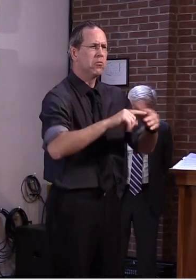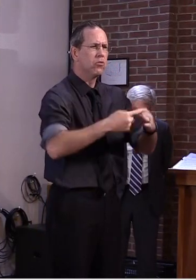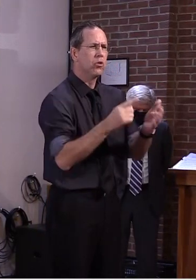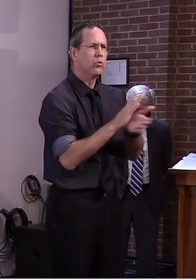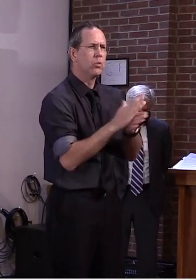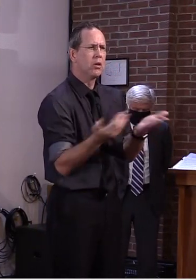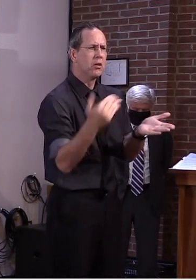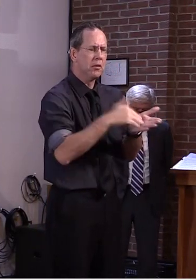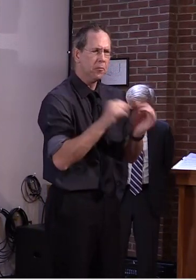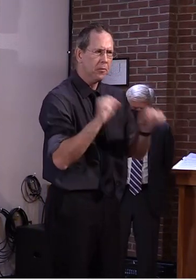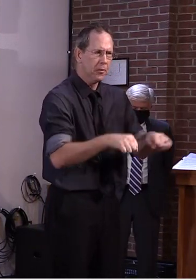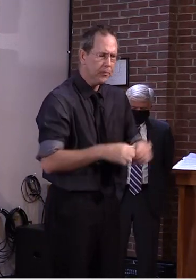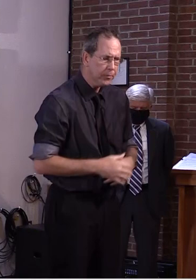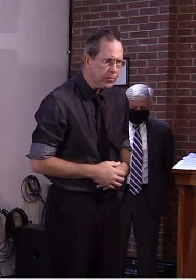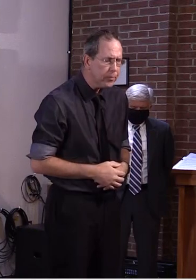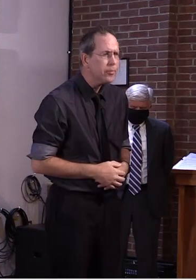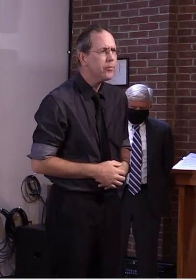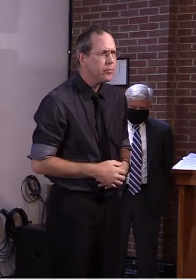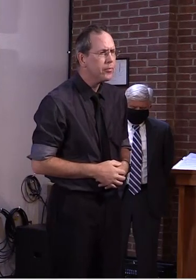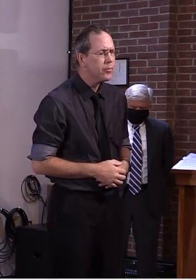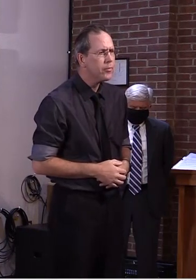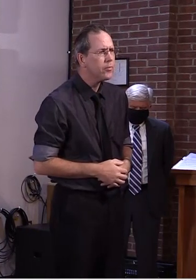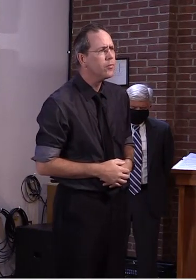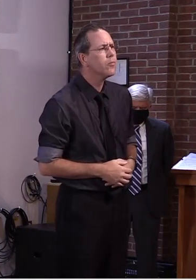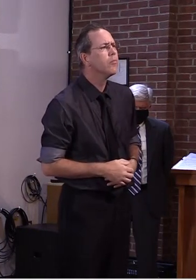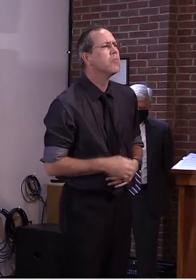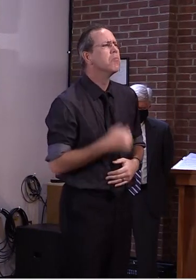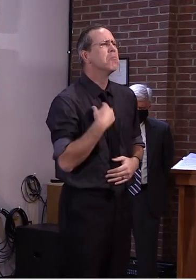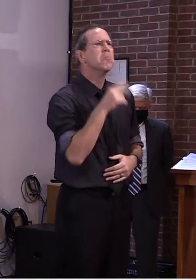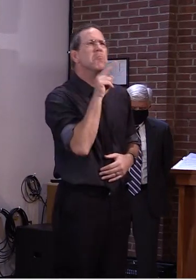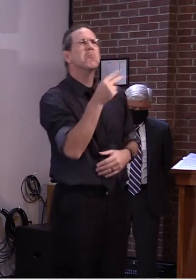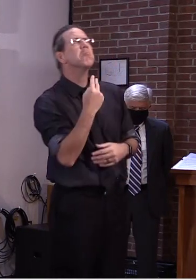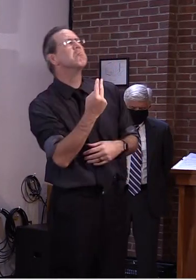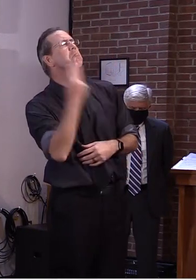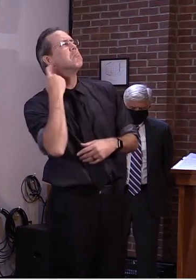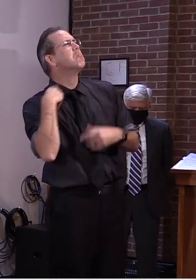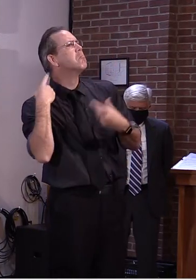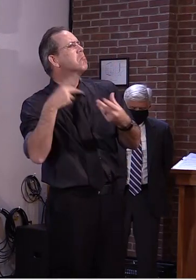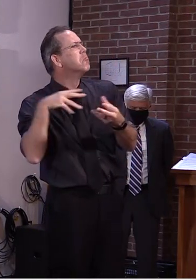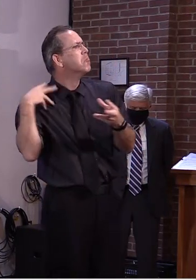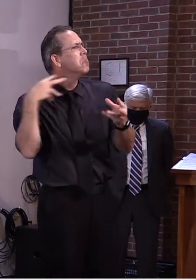It is from an appreciation of this context that we made plans to reopen our K-12 schools.